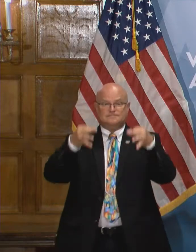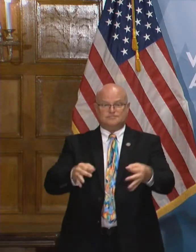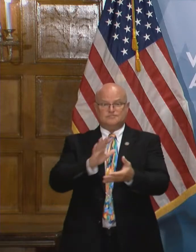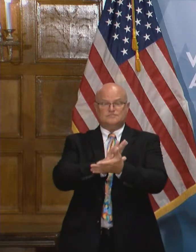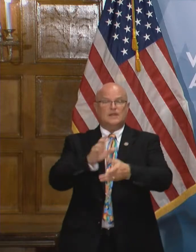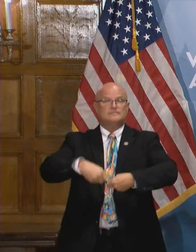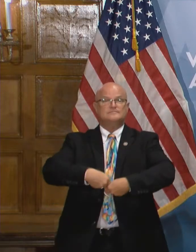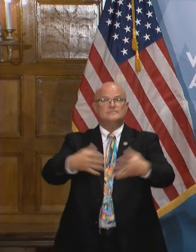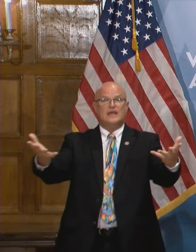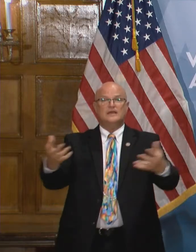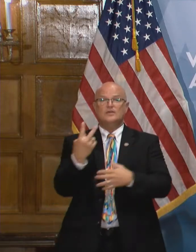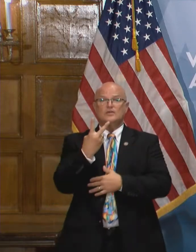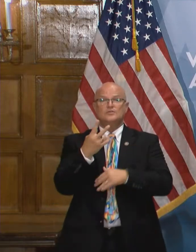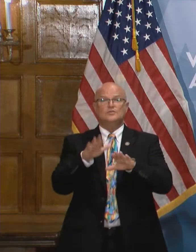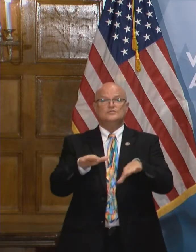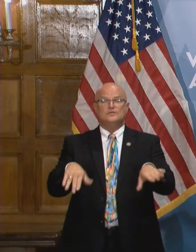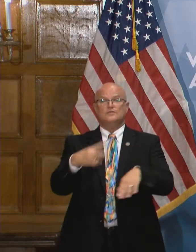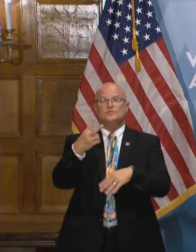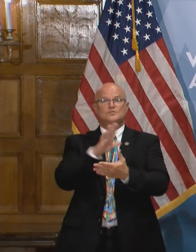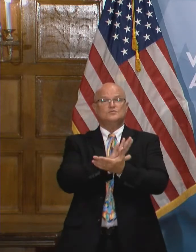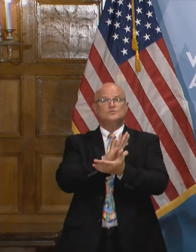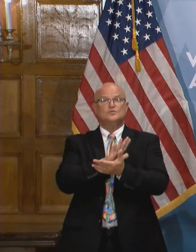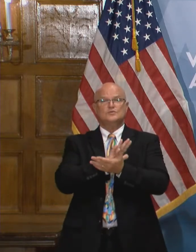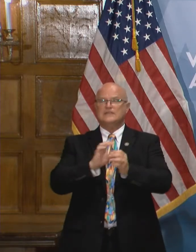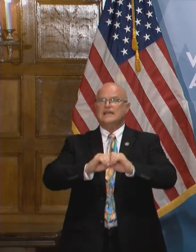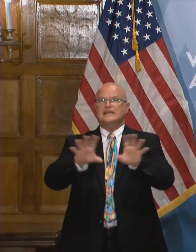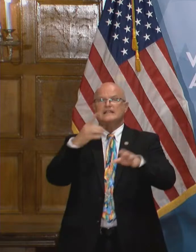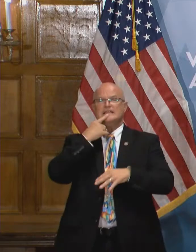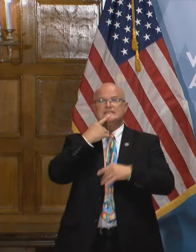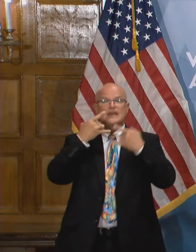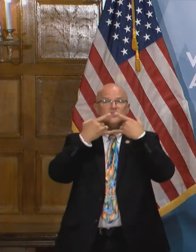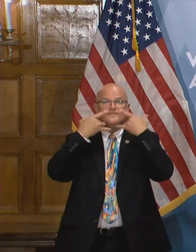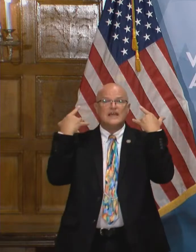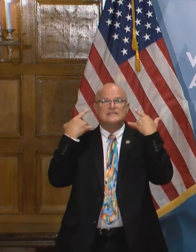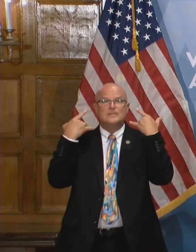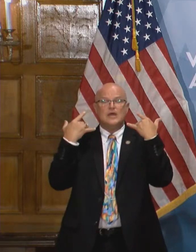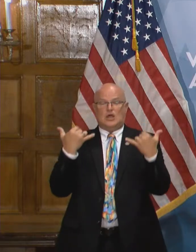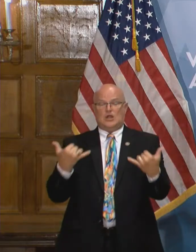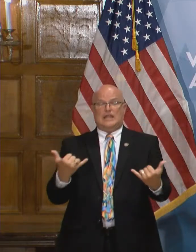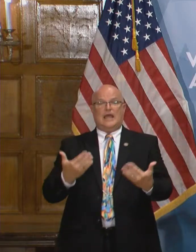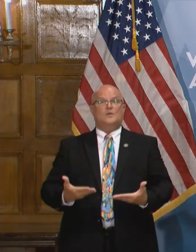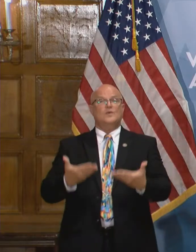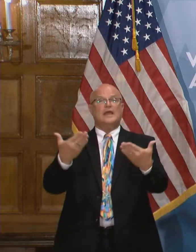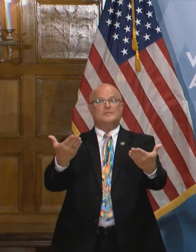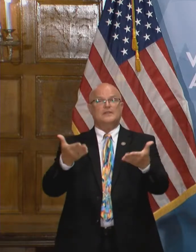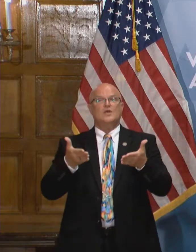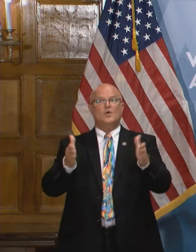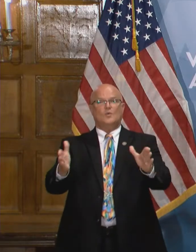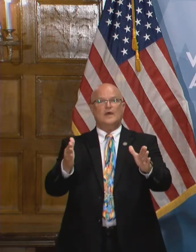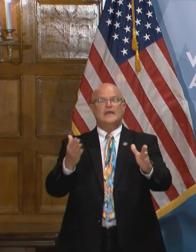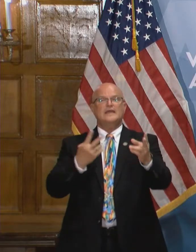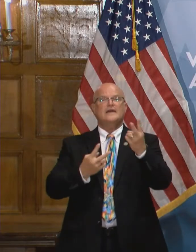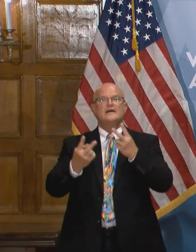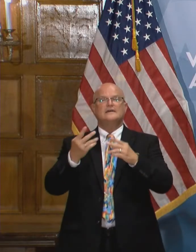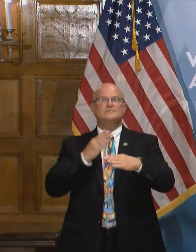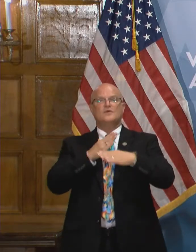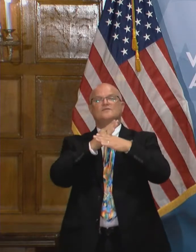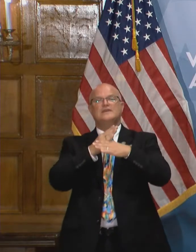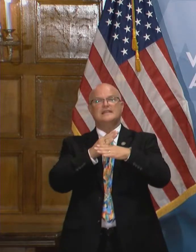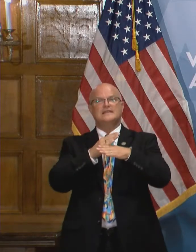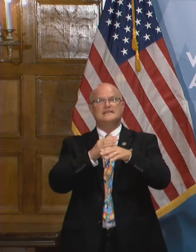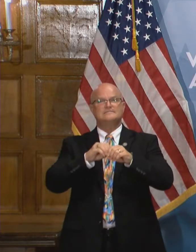went out to children and to the schools clearly said face masks are now recommended as a way of reducing the spread of